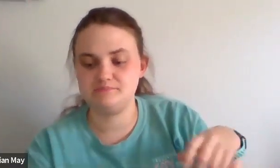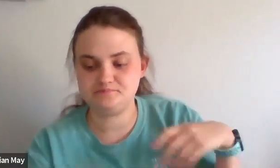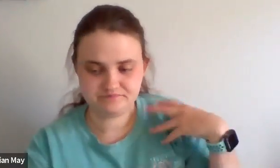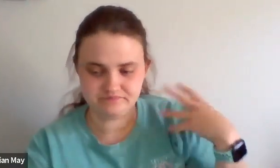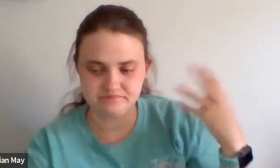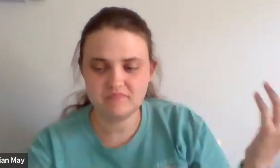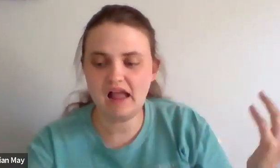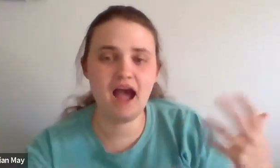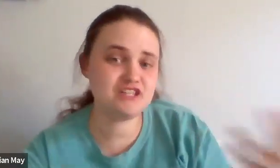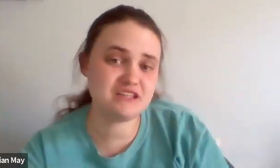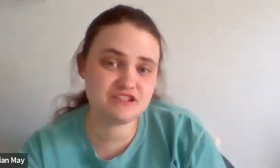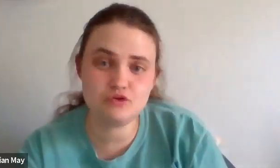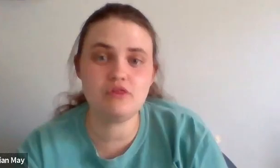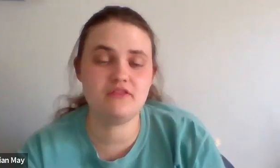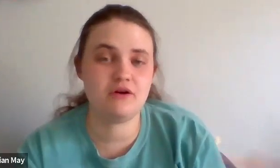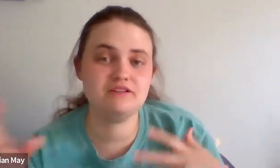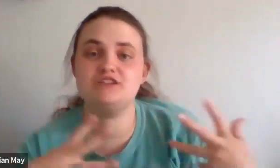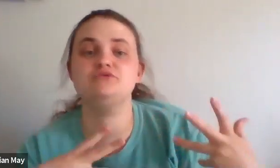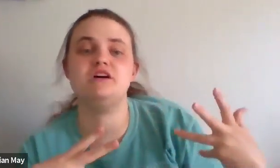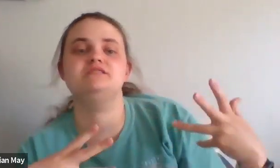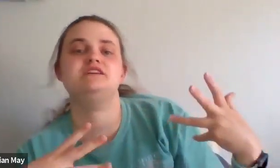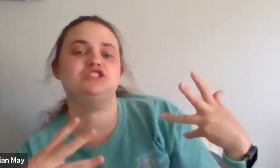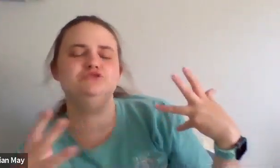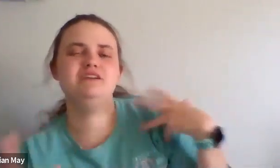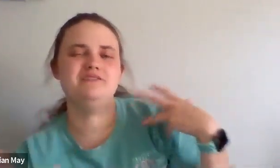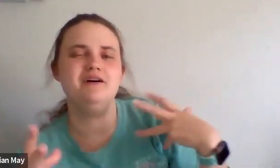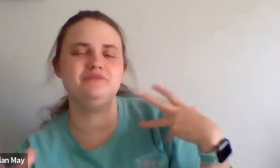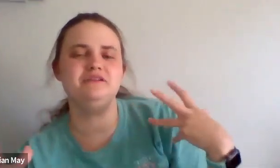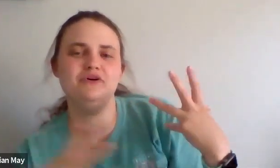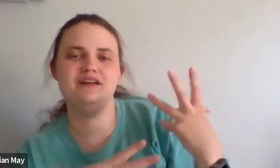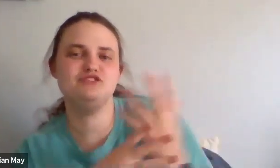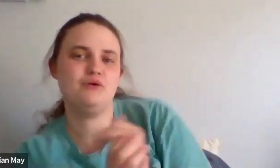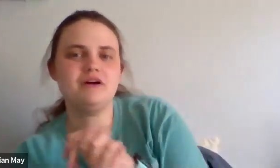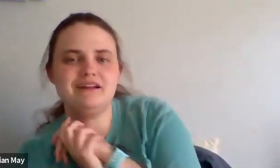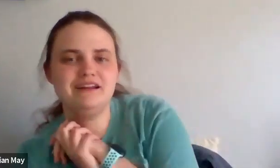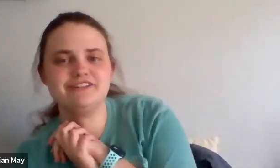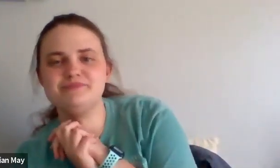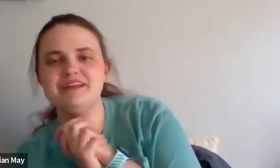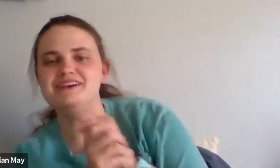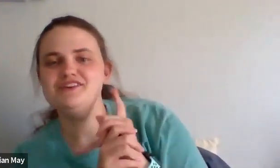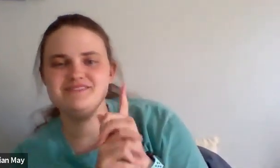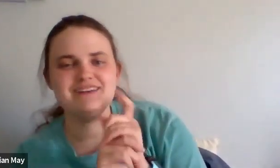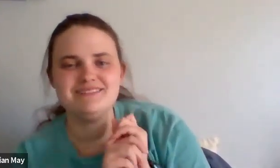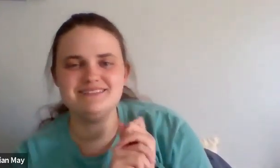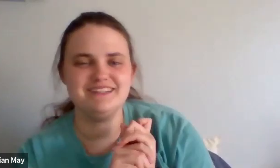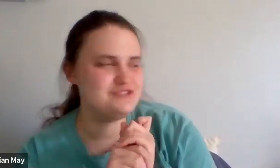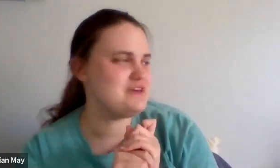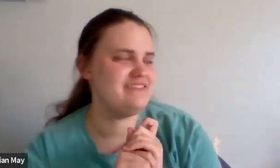and I just think it's cool that there are actual signs that just you cannot really put into a word in English. I'm like, yes, let's do that.